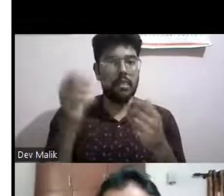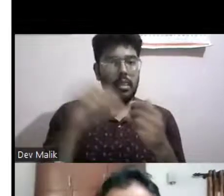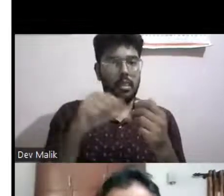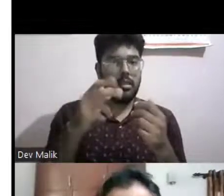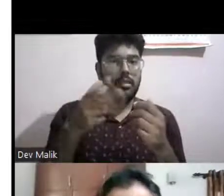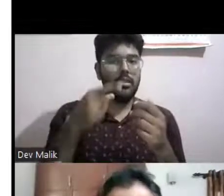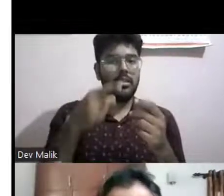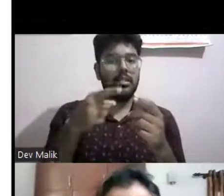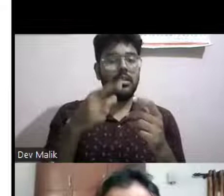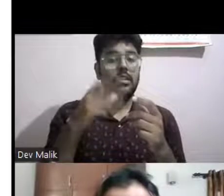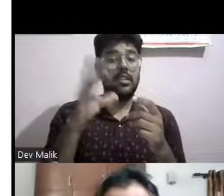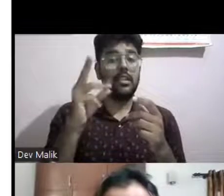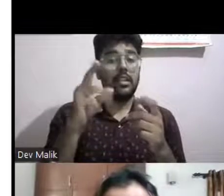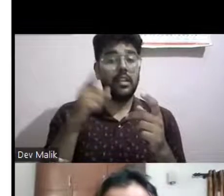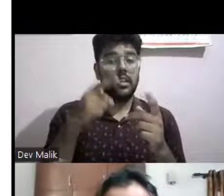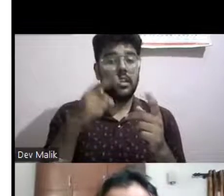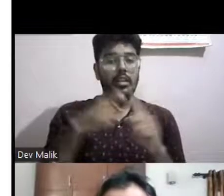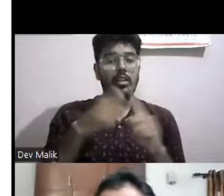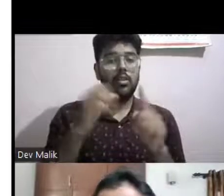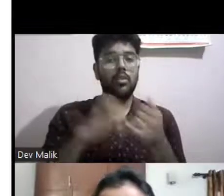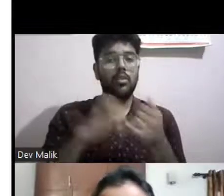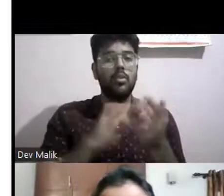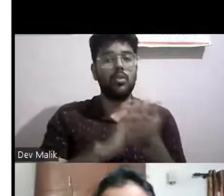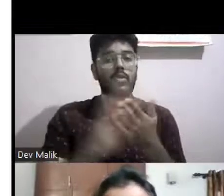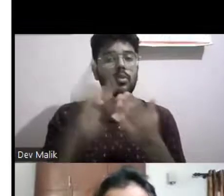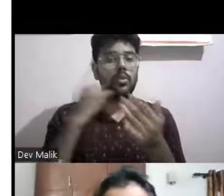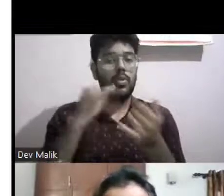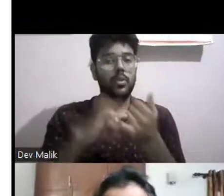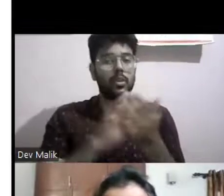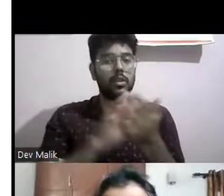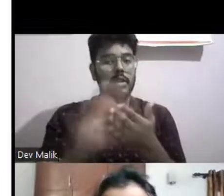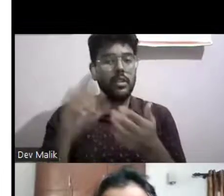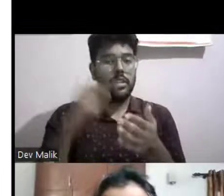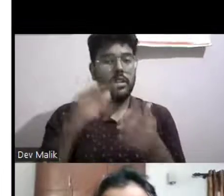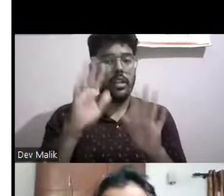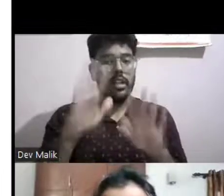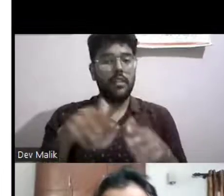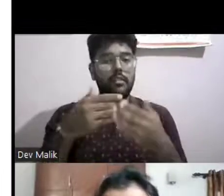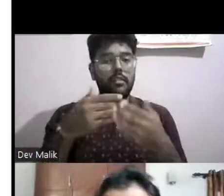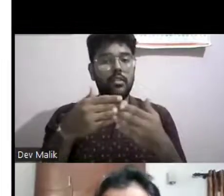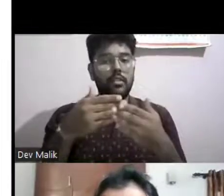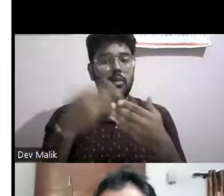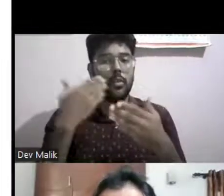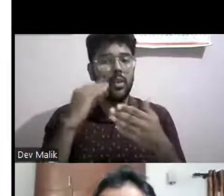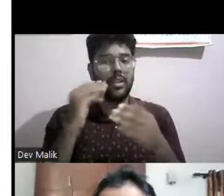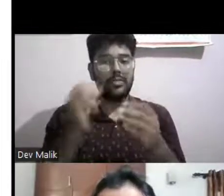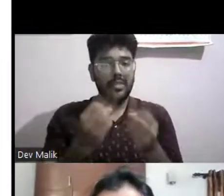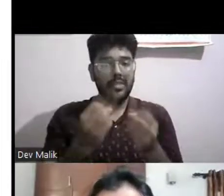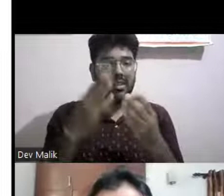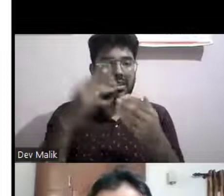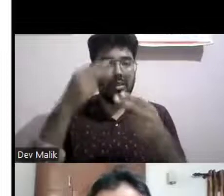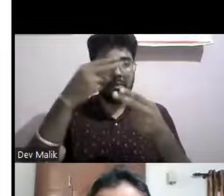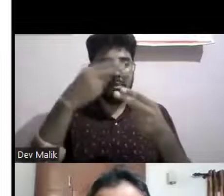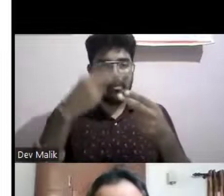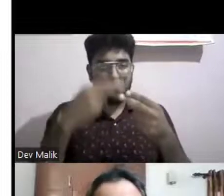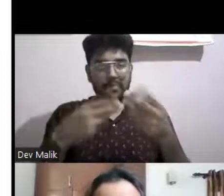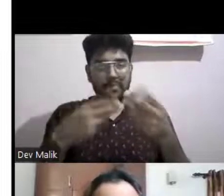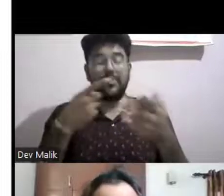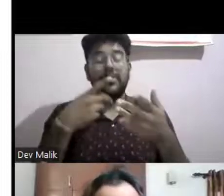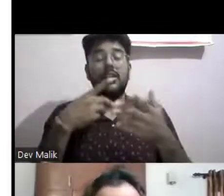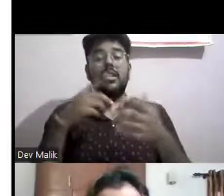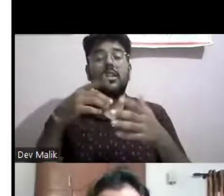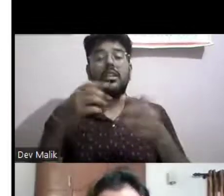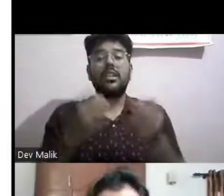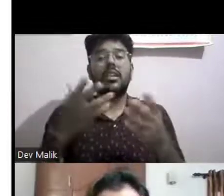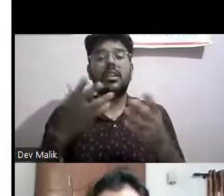Koshish has the opening sequence with its opening credits, where there are two people communicating through